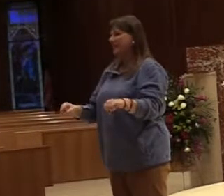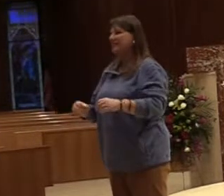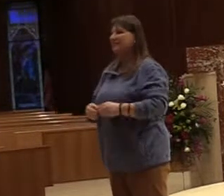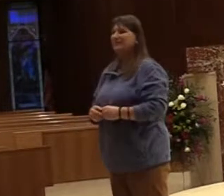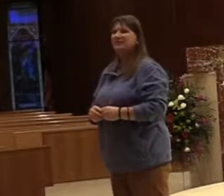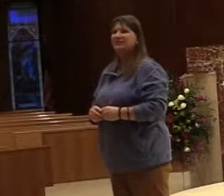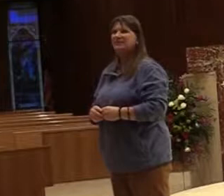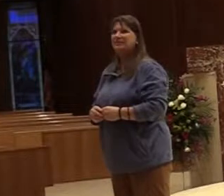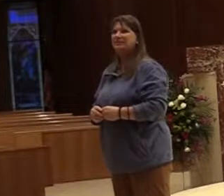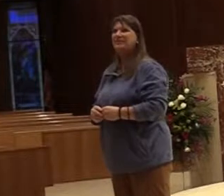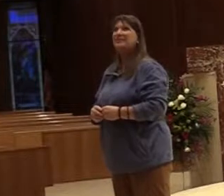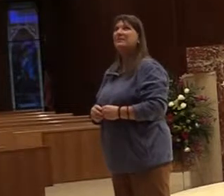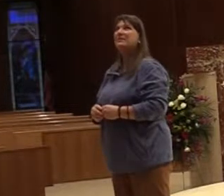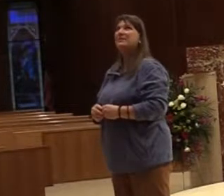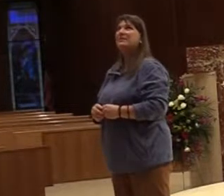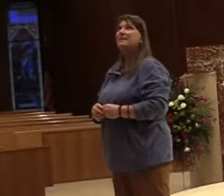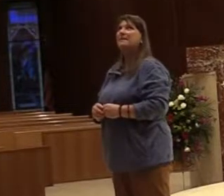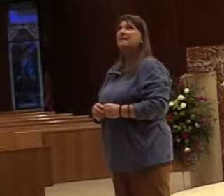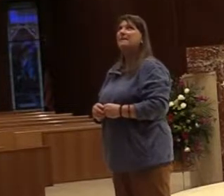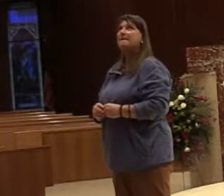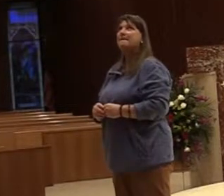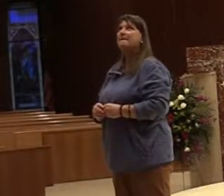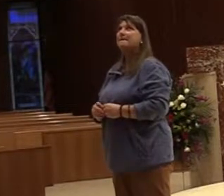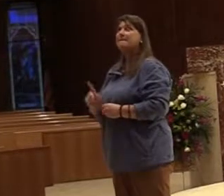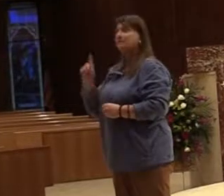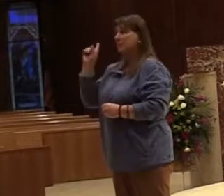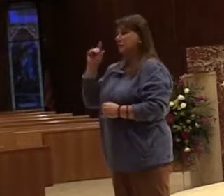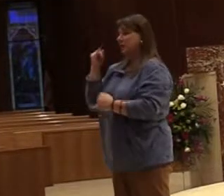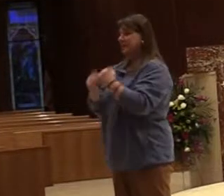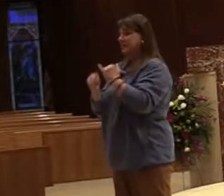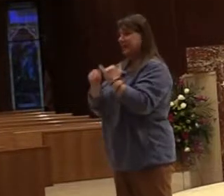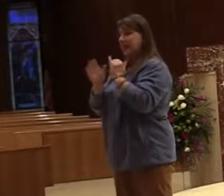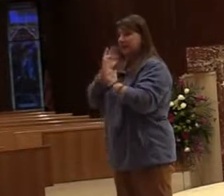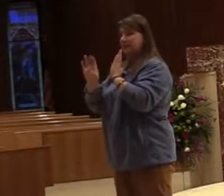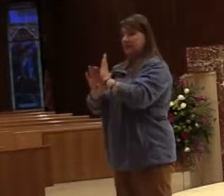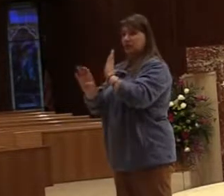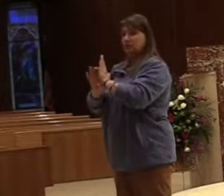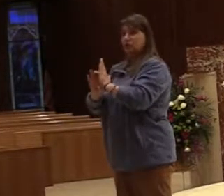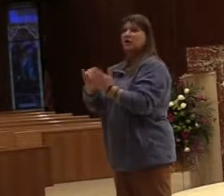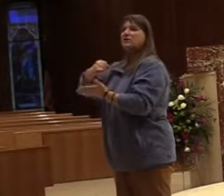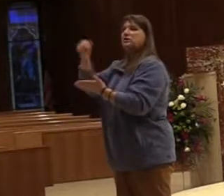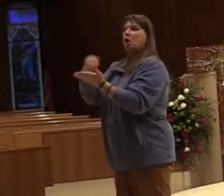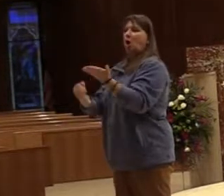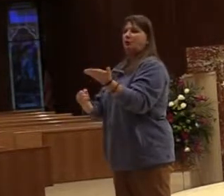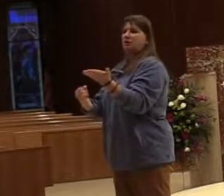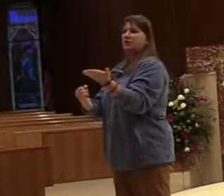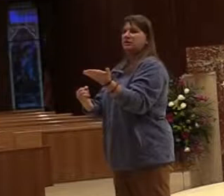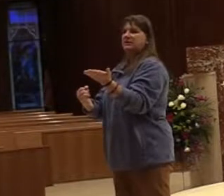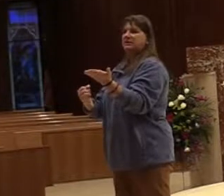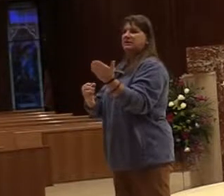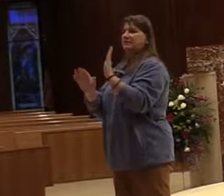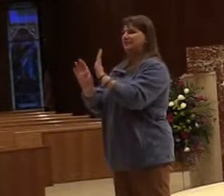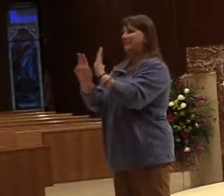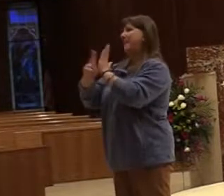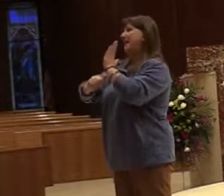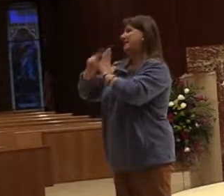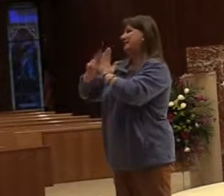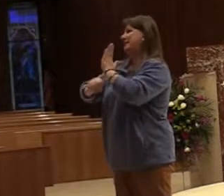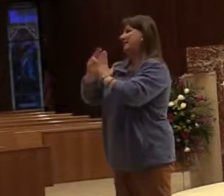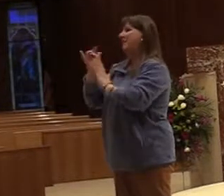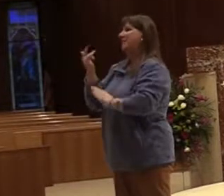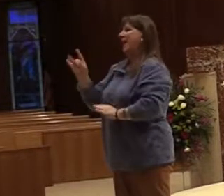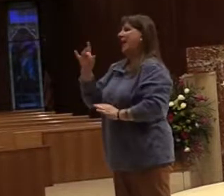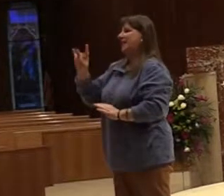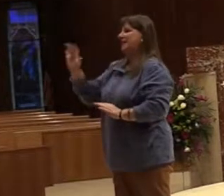picture of the church up there. Yeah, and so this last image for this is an artist's rendition in the 18th century to show us the